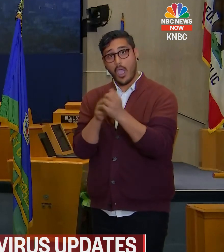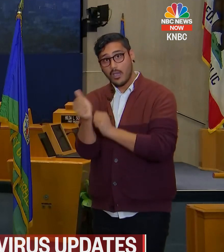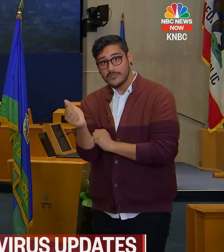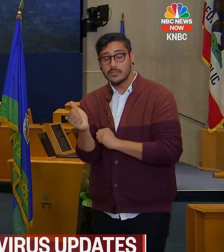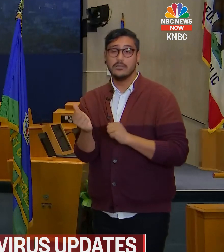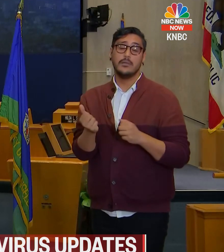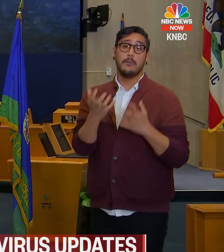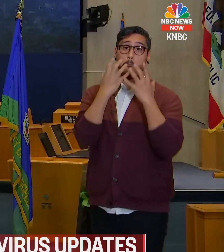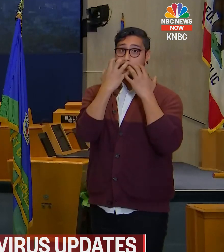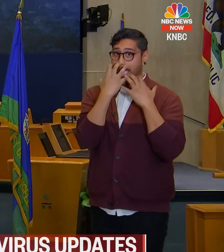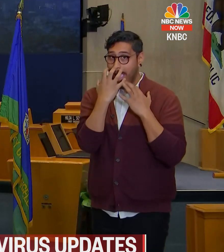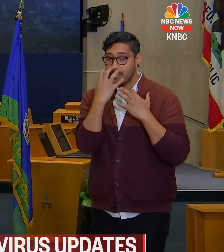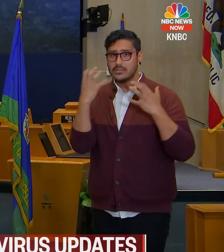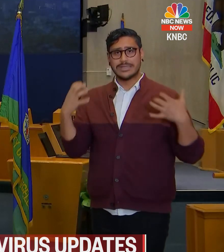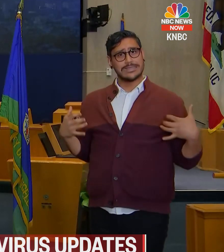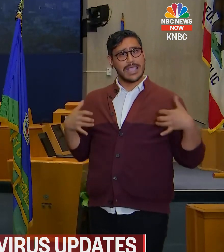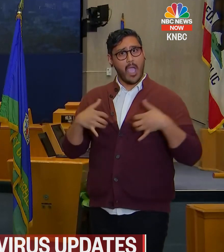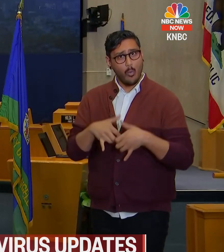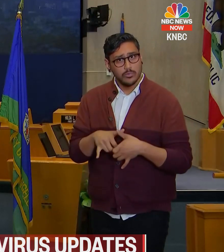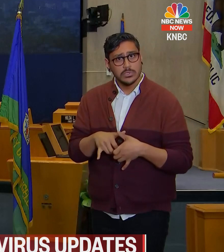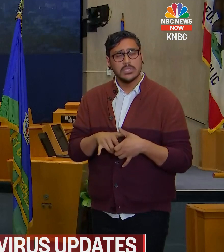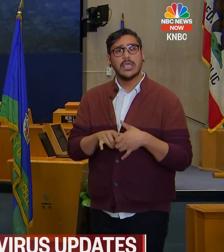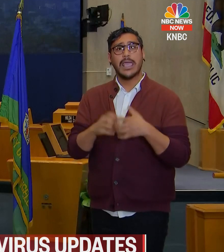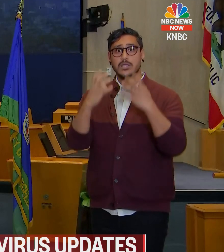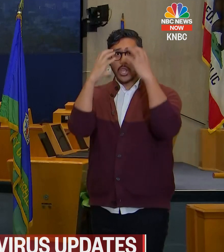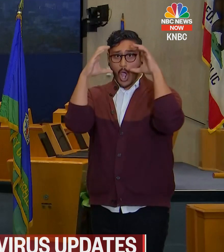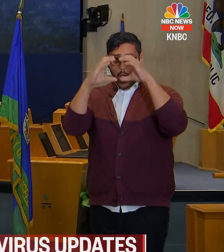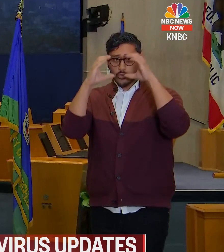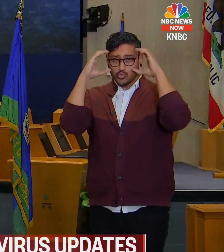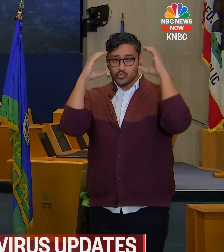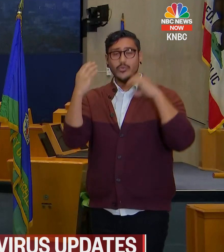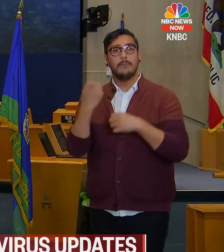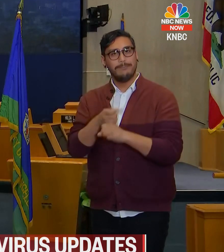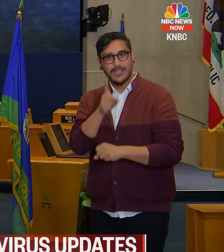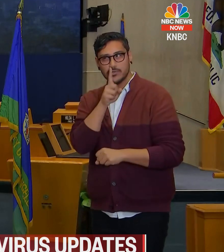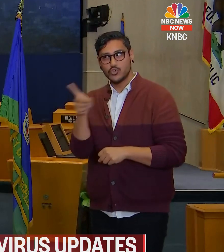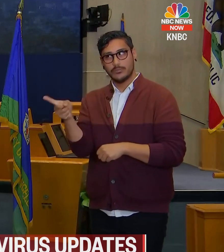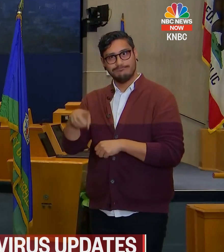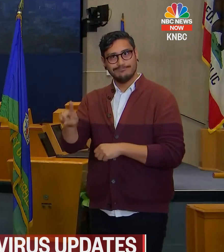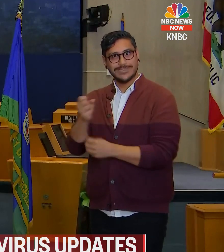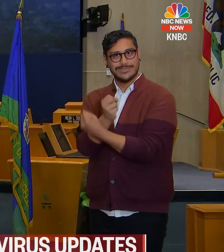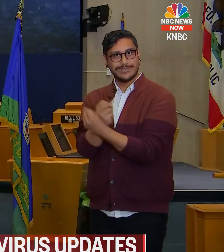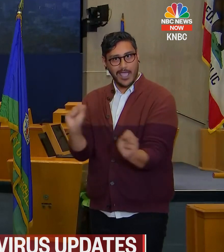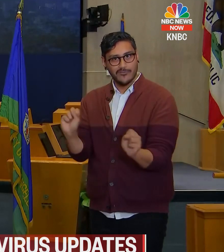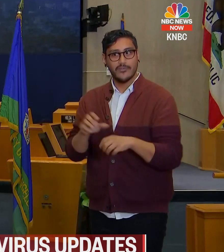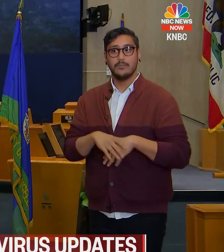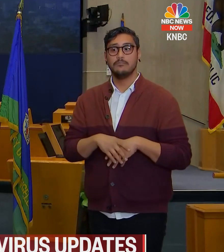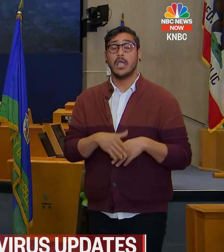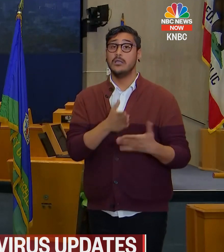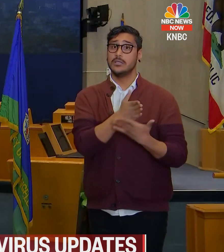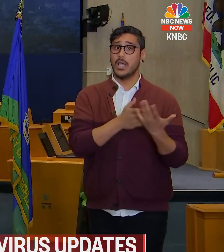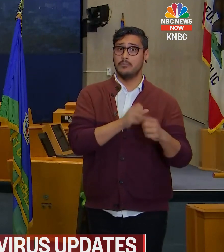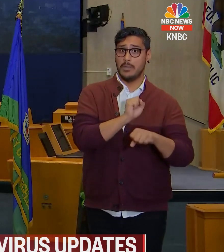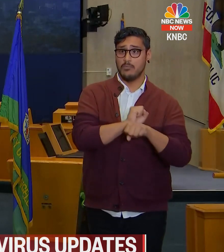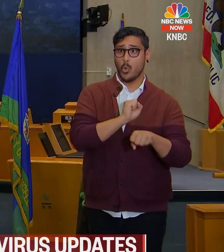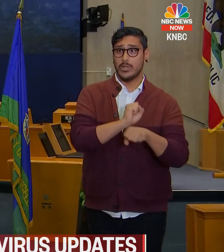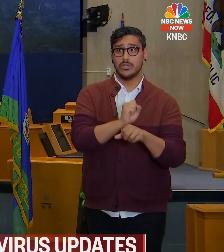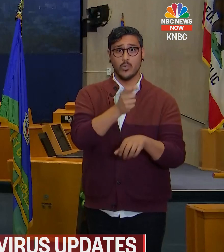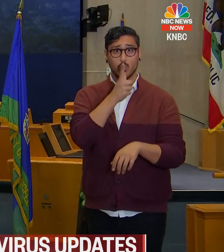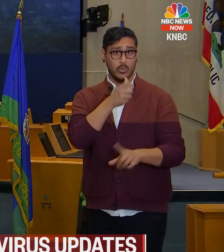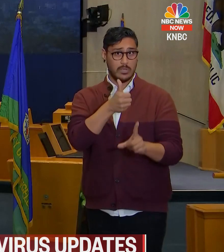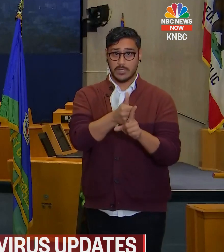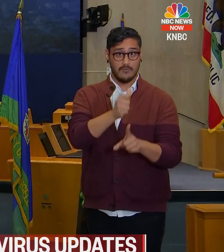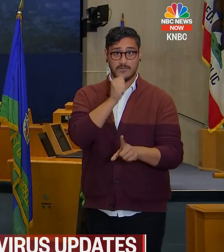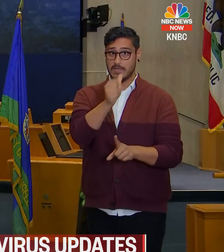masks, gowns, and goggles to ensure their safety. For some of our employees that are not assigned to the